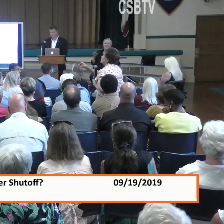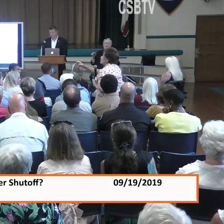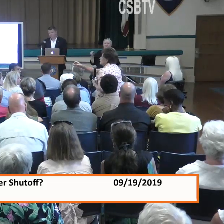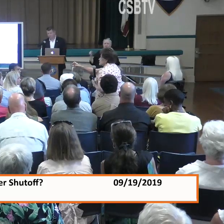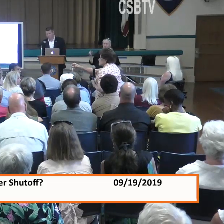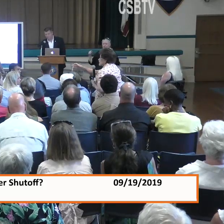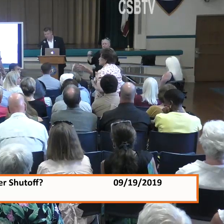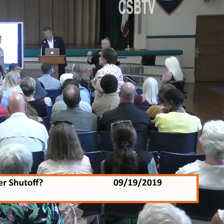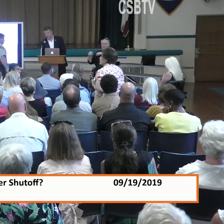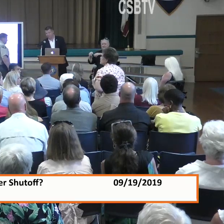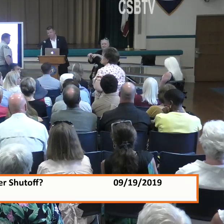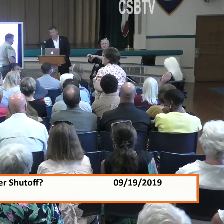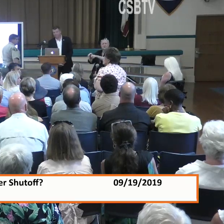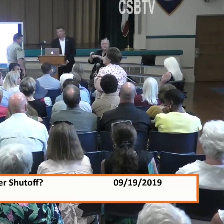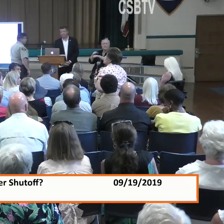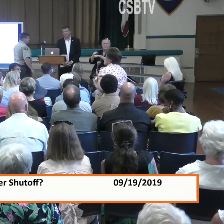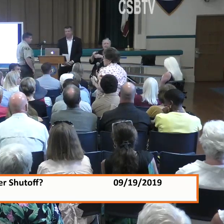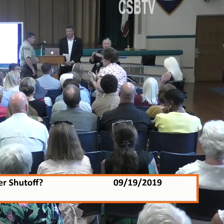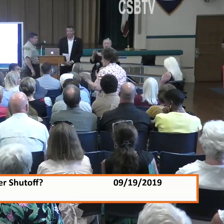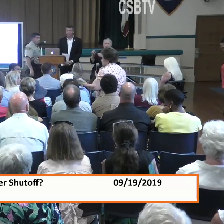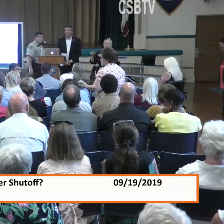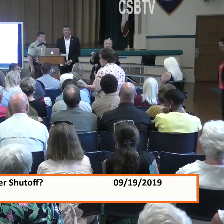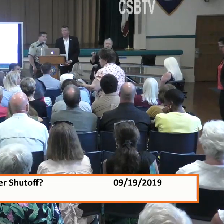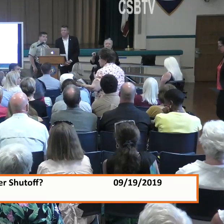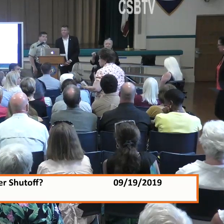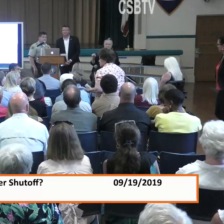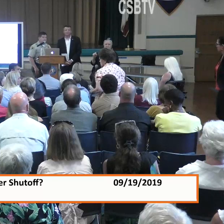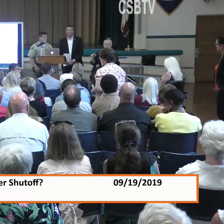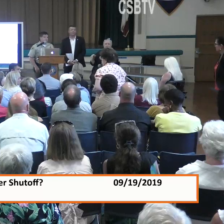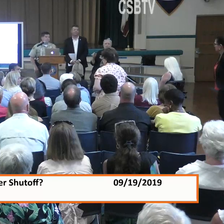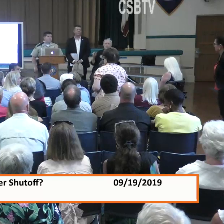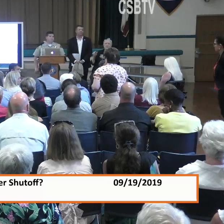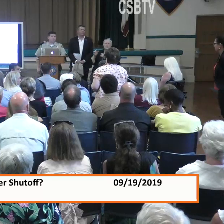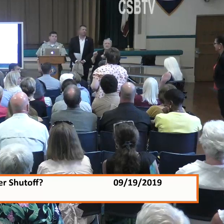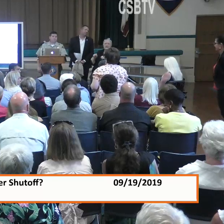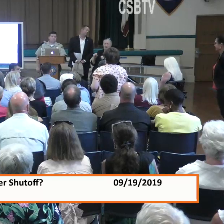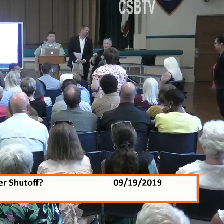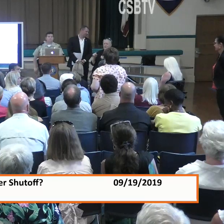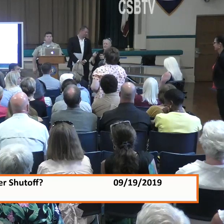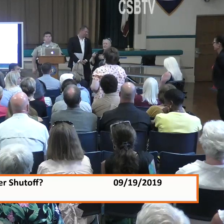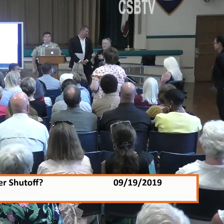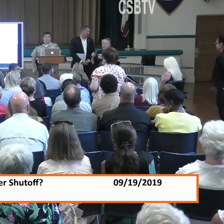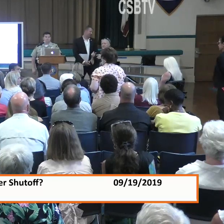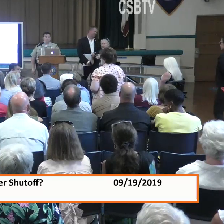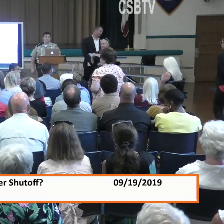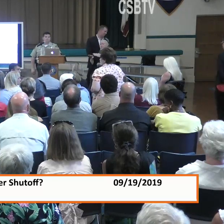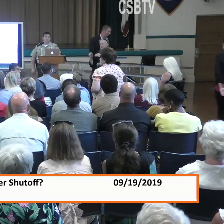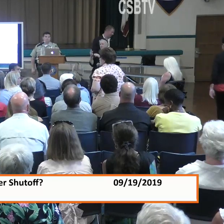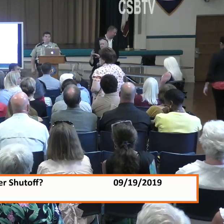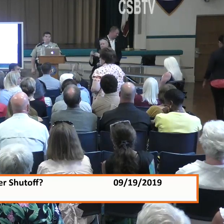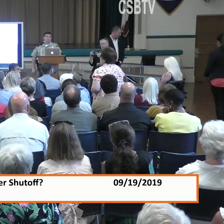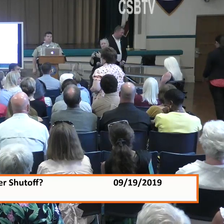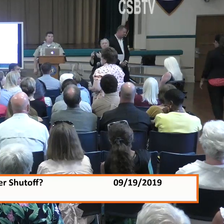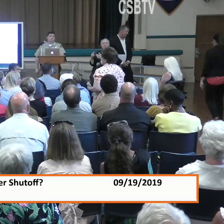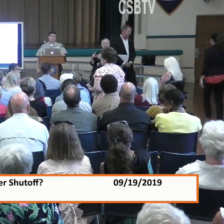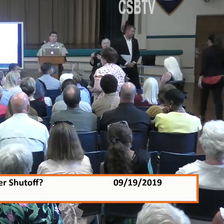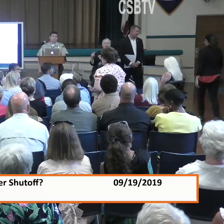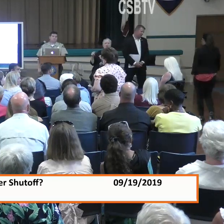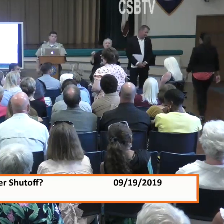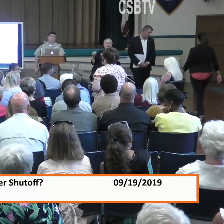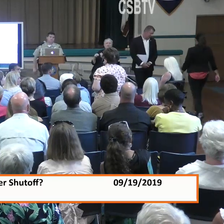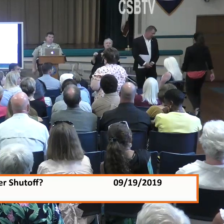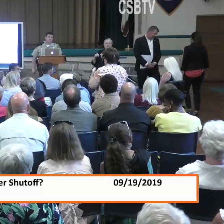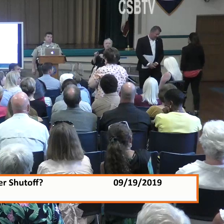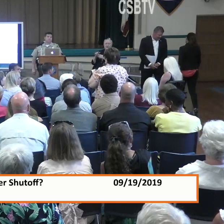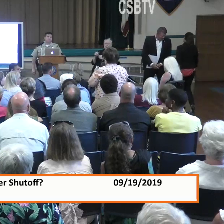main lanes that head toward the south entrance to the freeway. The problem was that backed up